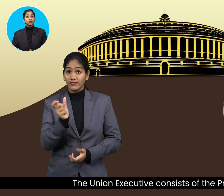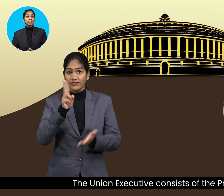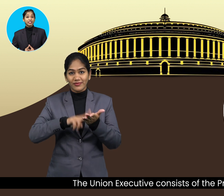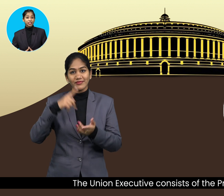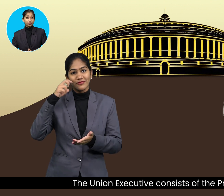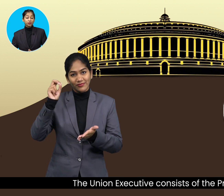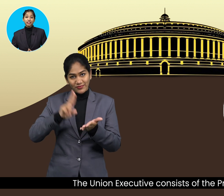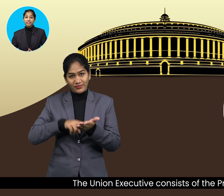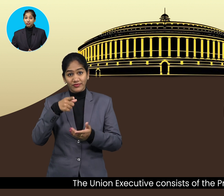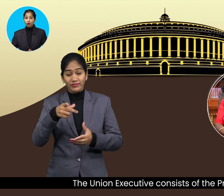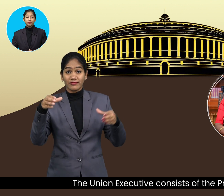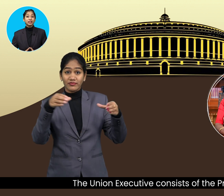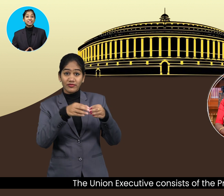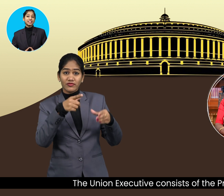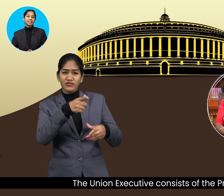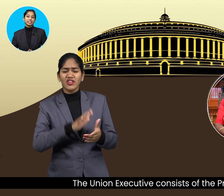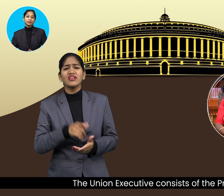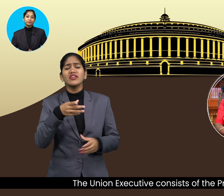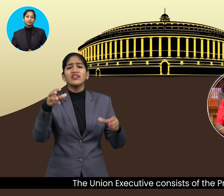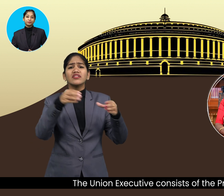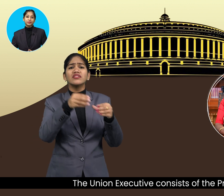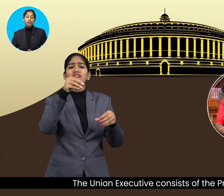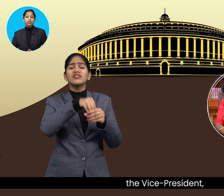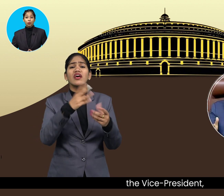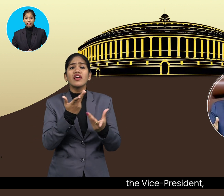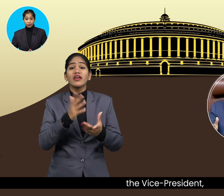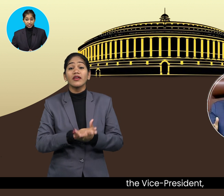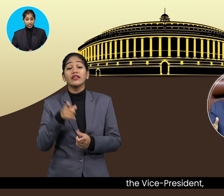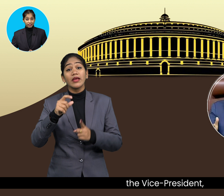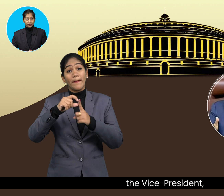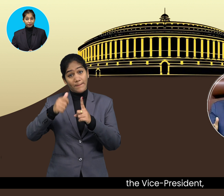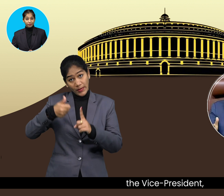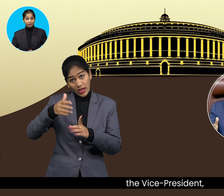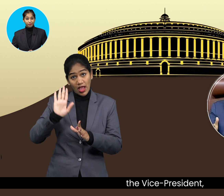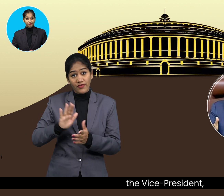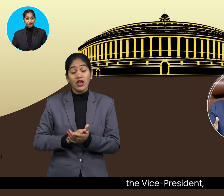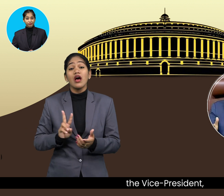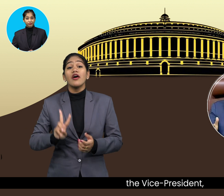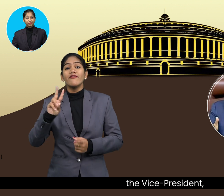The Union Executive consists of the President, the Vice President,